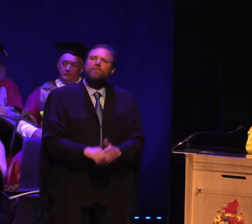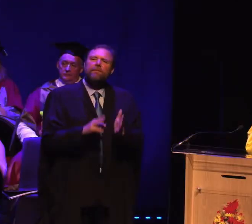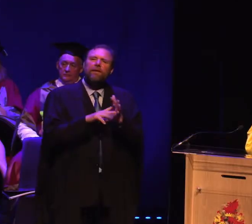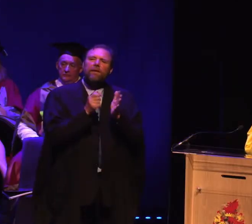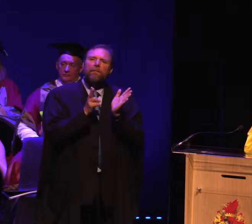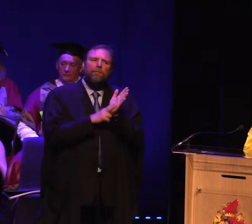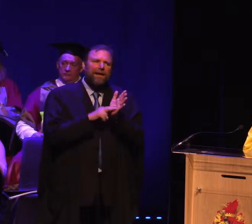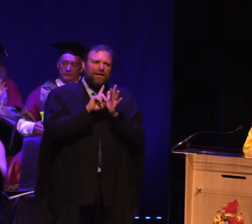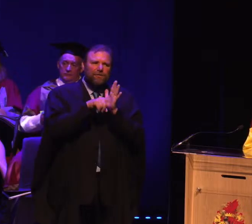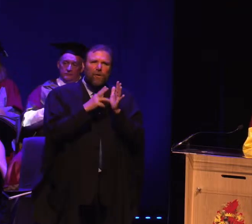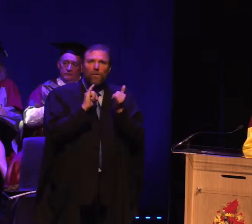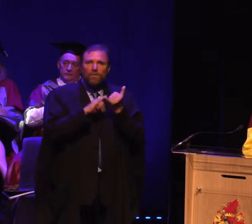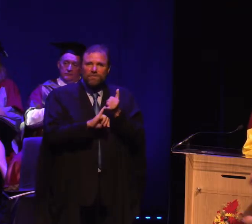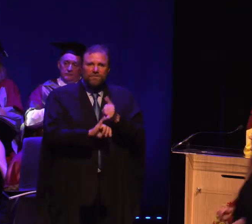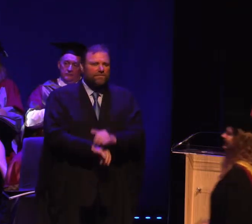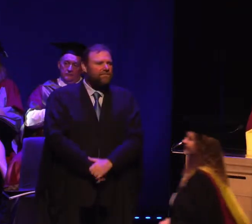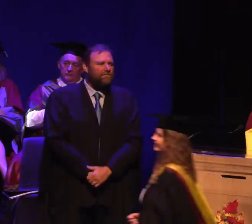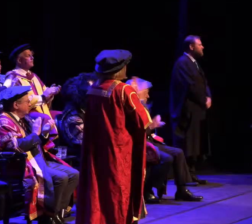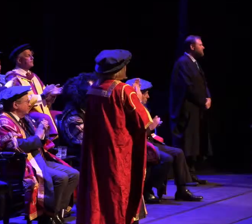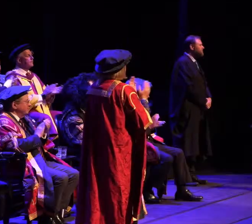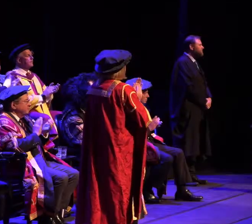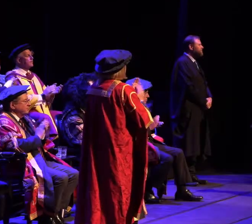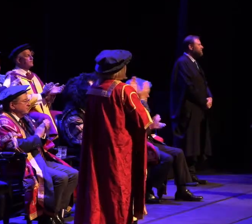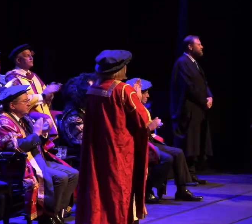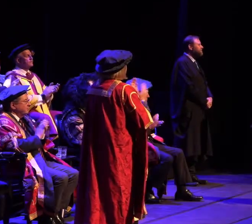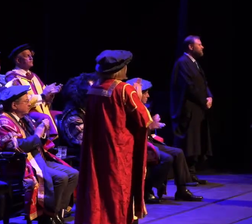Megan Jones.